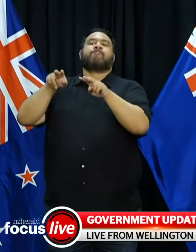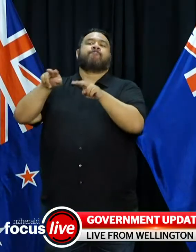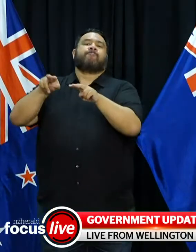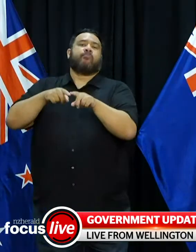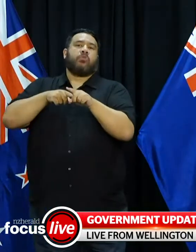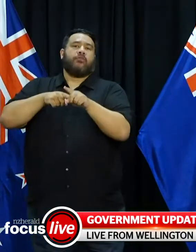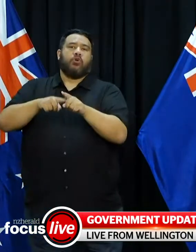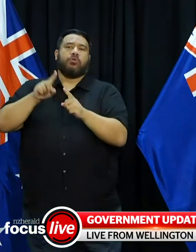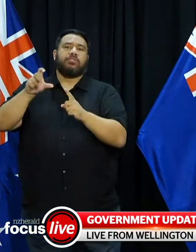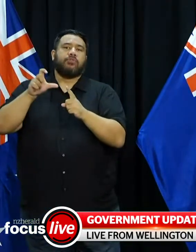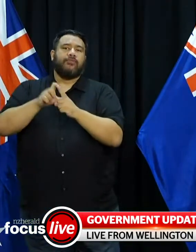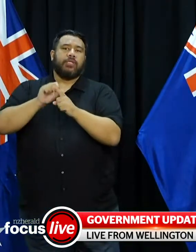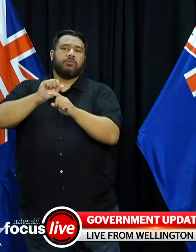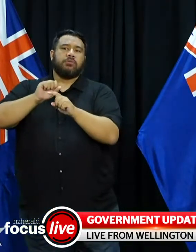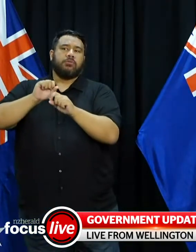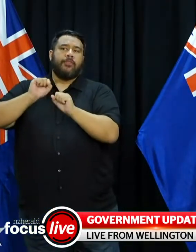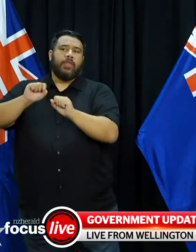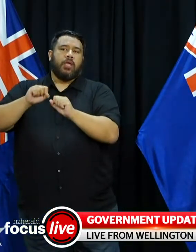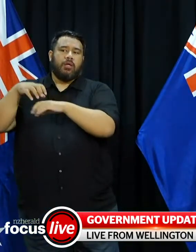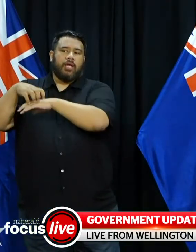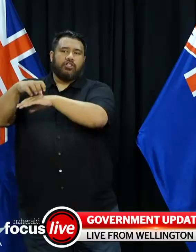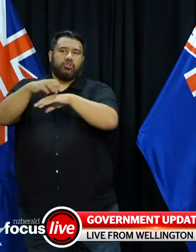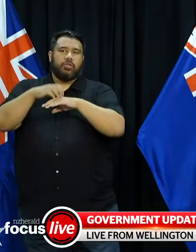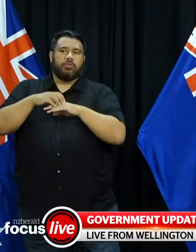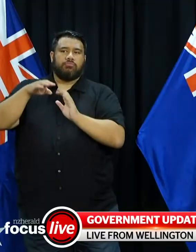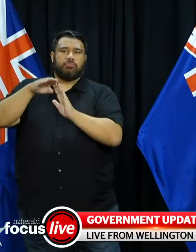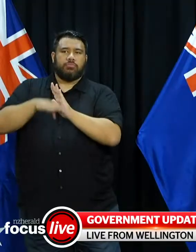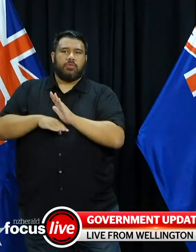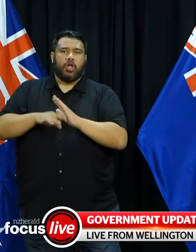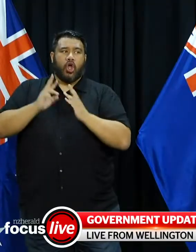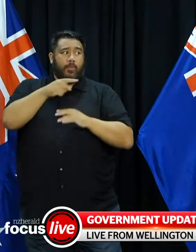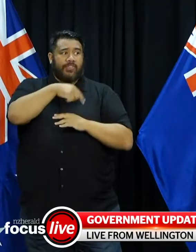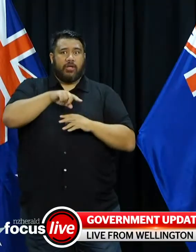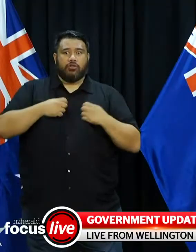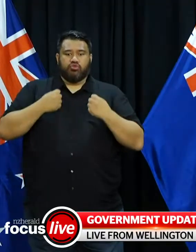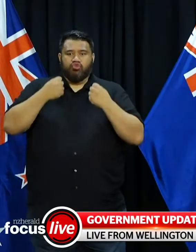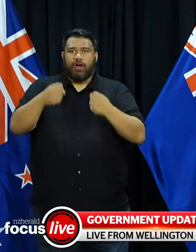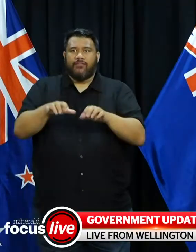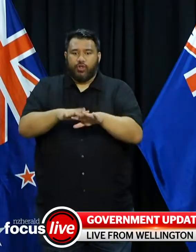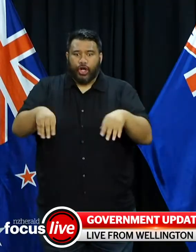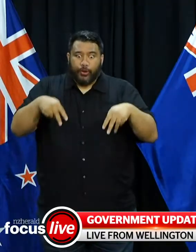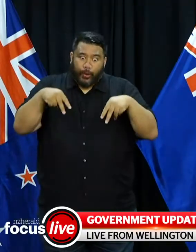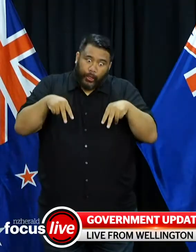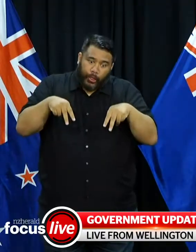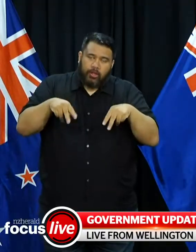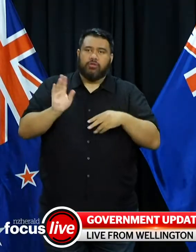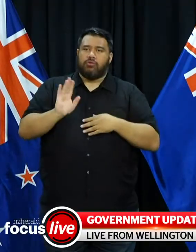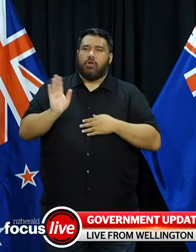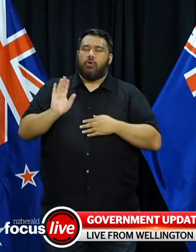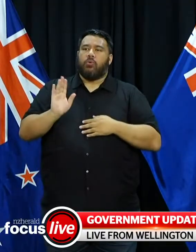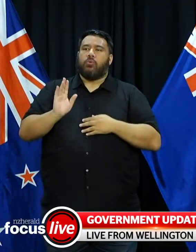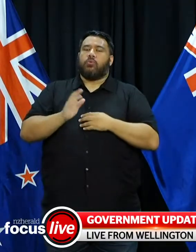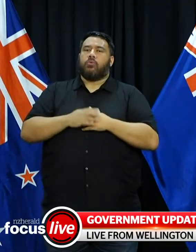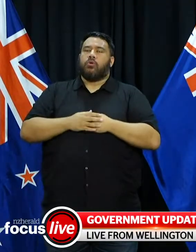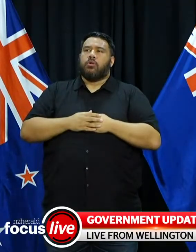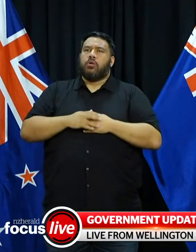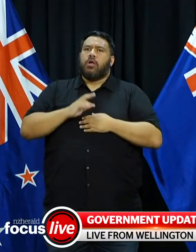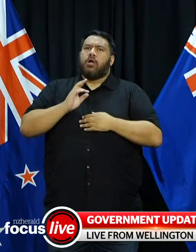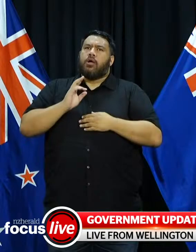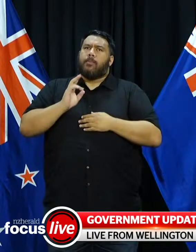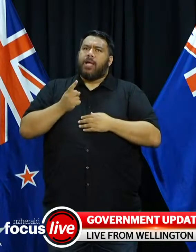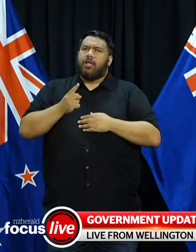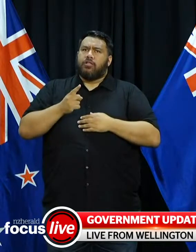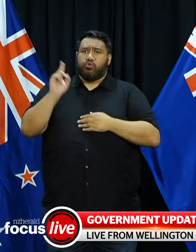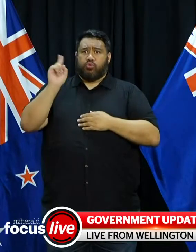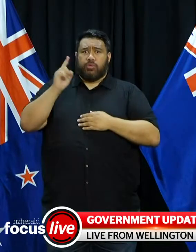to do, so what the advice is. So hopefully they're not standing at the coast watching the waves. Hopefully they're in a safe place. What we expect scientifically through the course